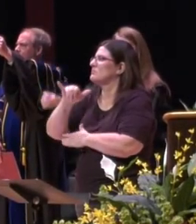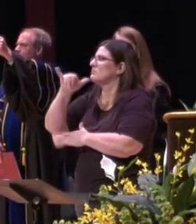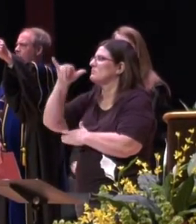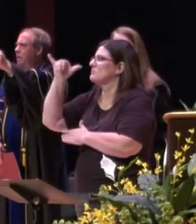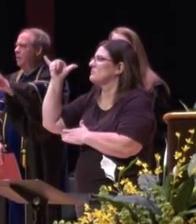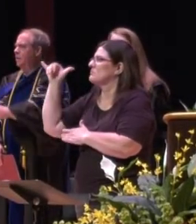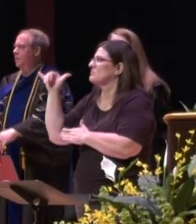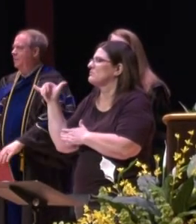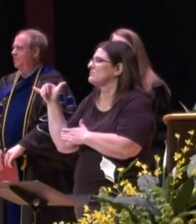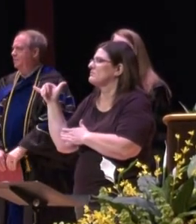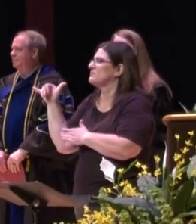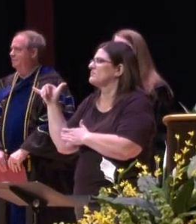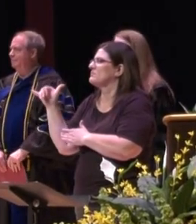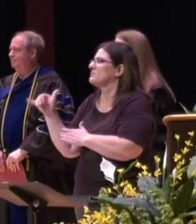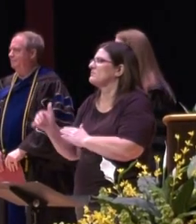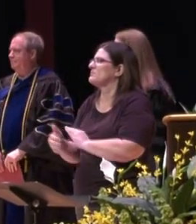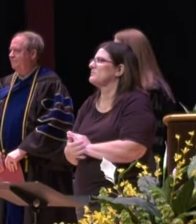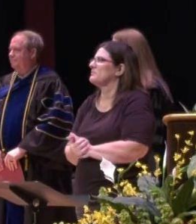Troy.